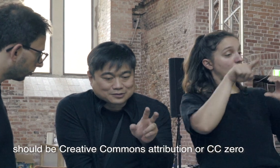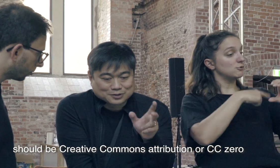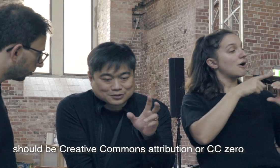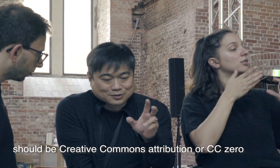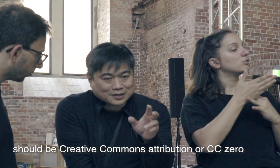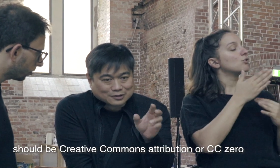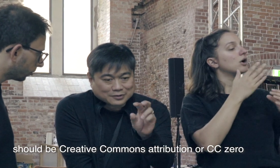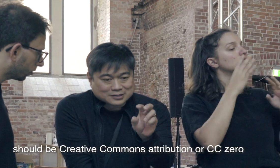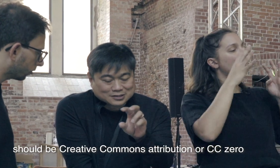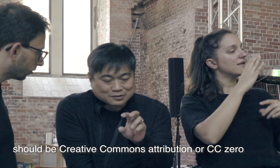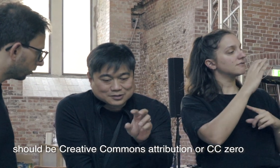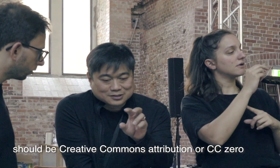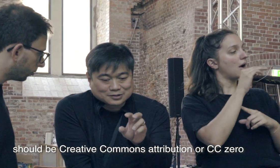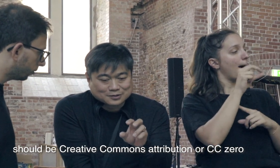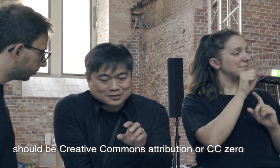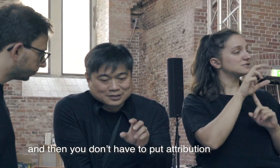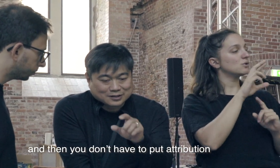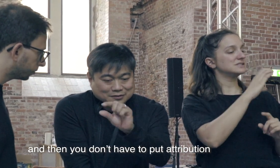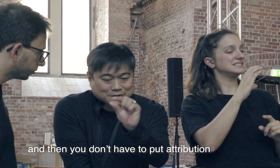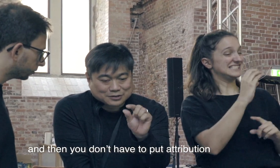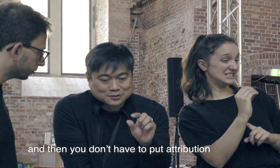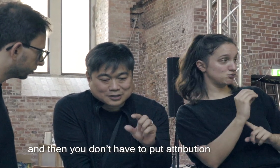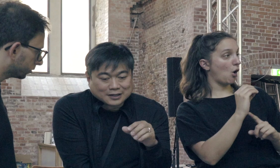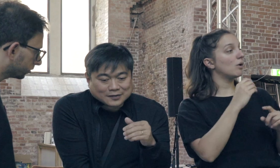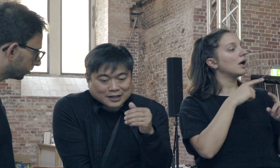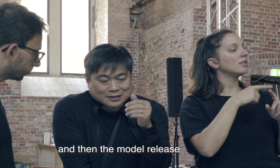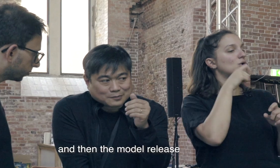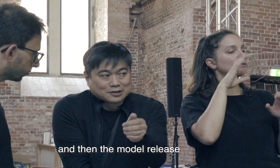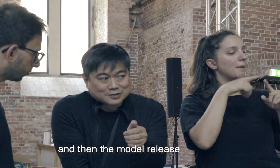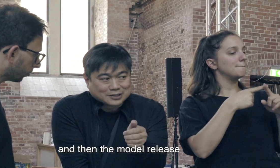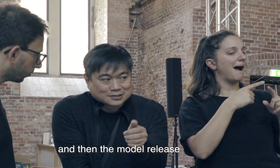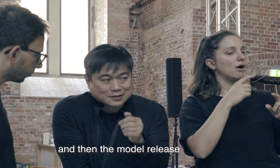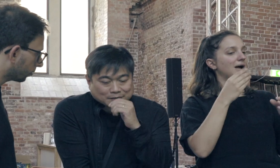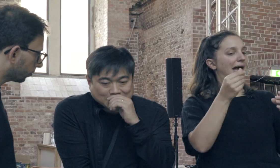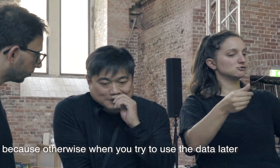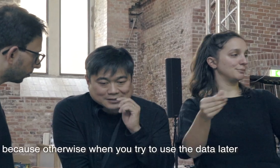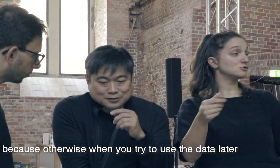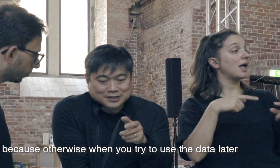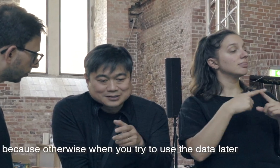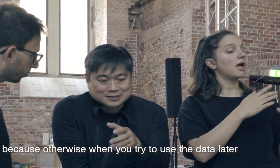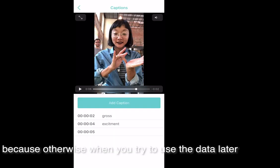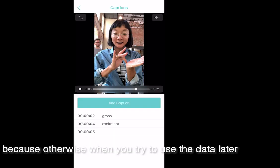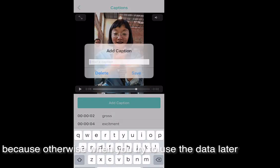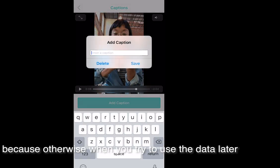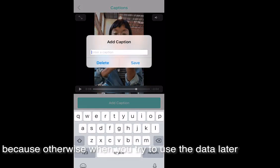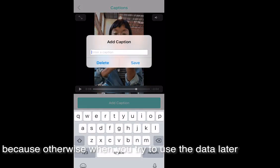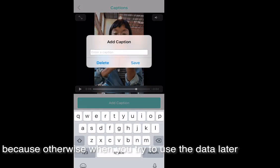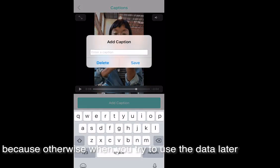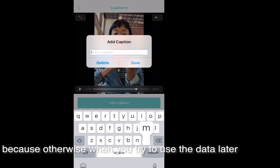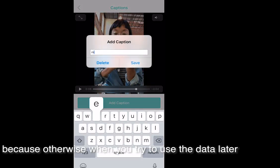Attribution or zero, CC zero, then you don't have to put attribution and then a model release because otherwise when you're trying to use the data